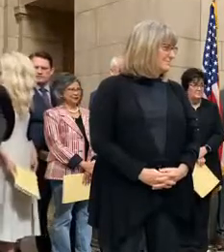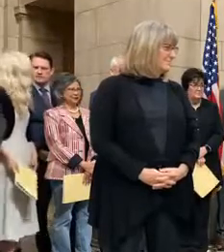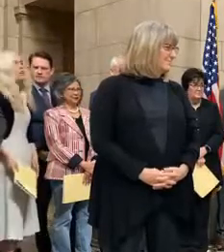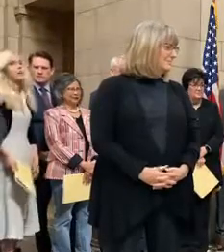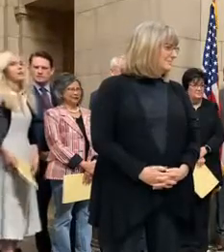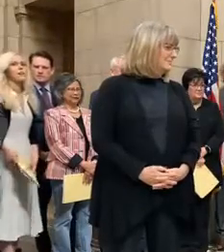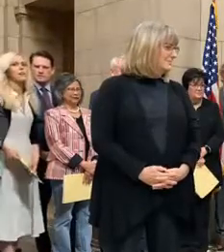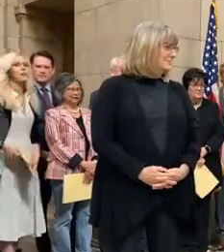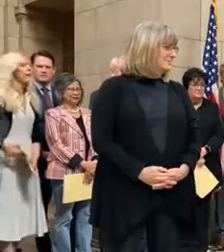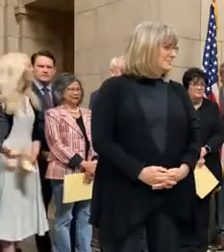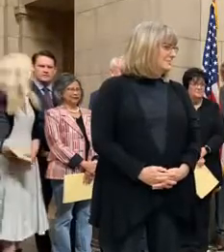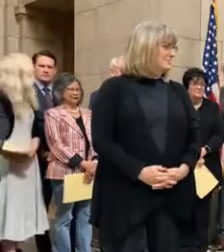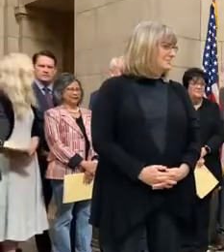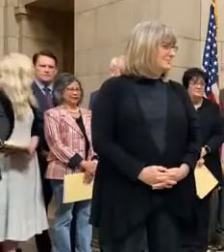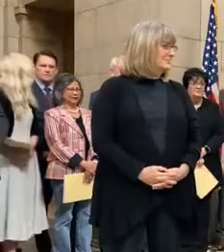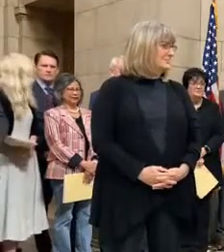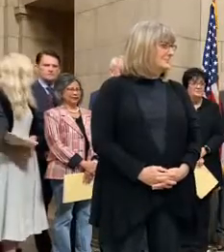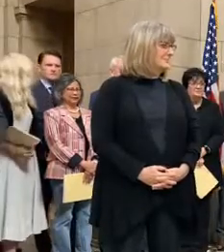You have that other list of senators?